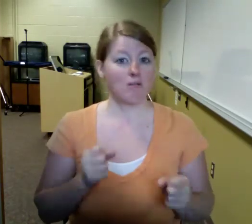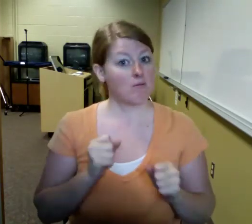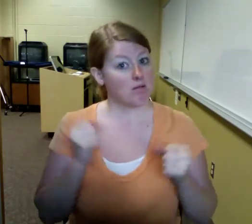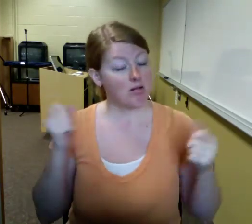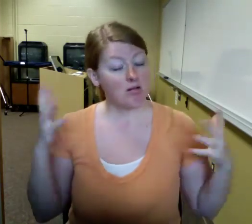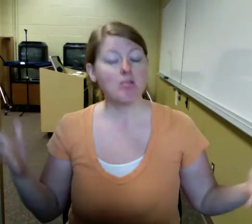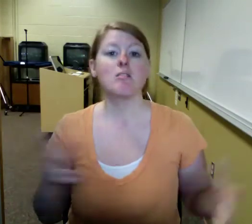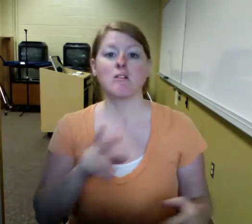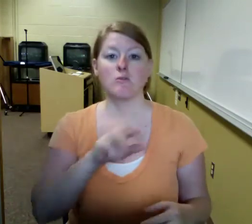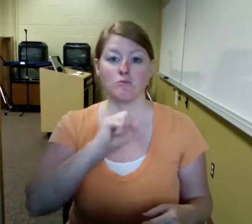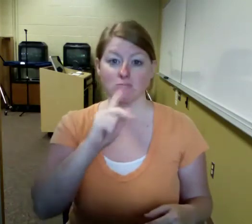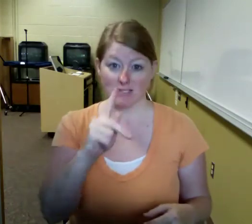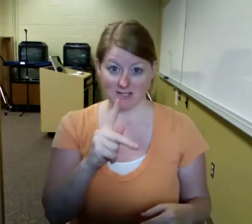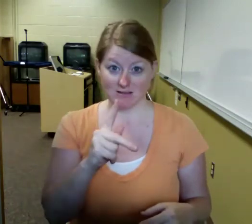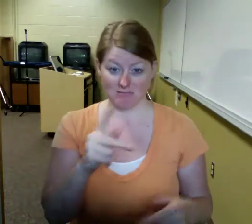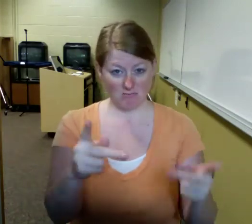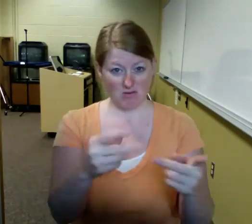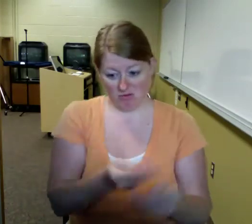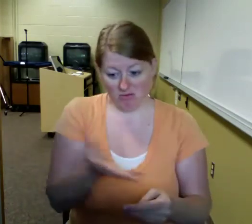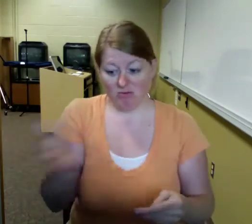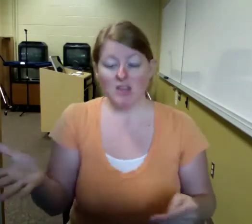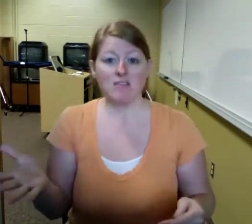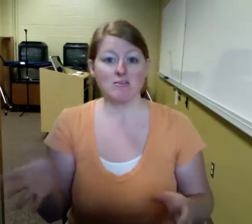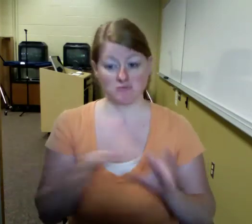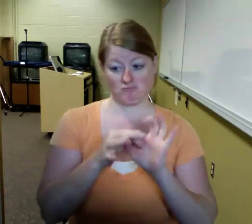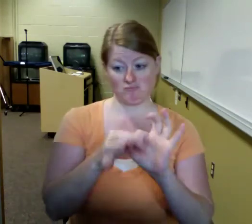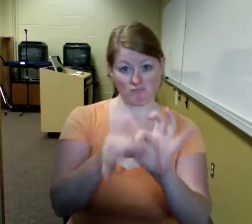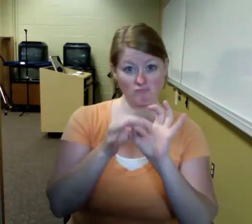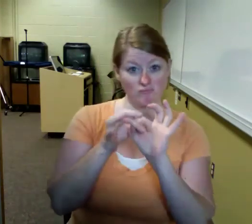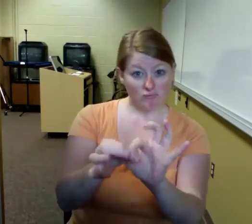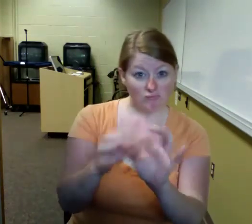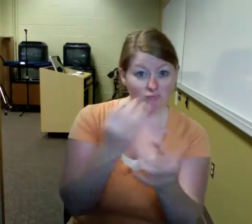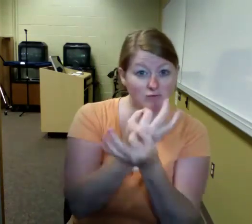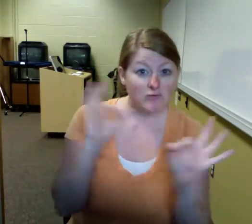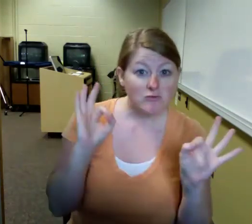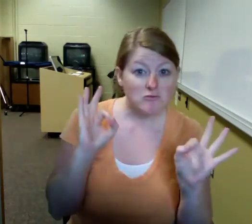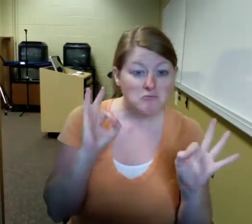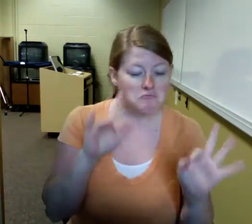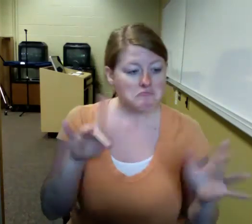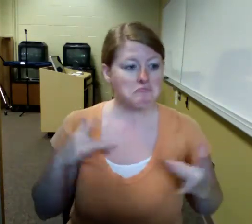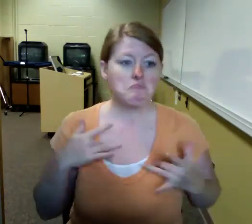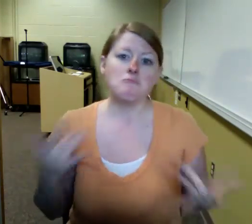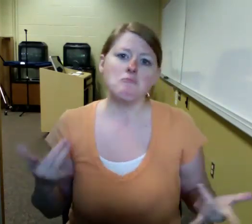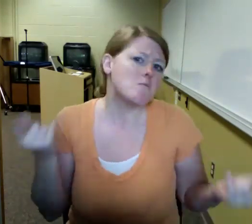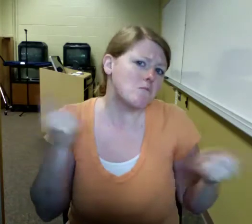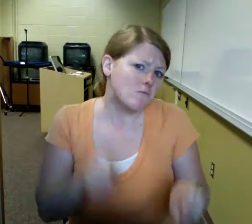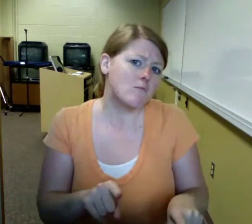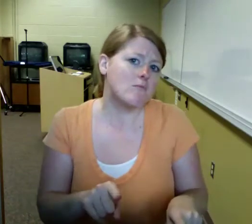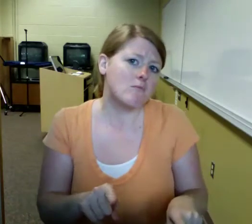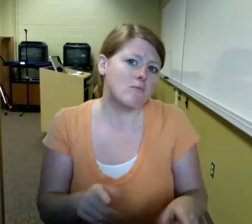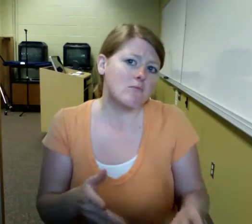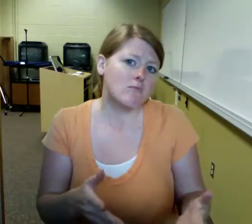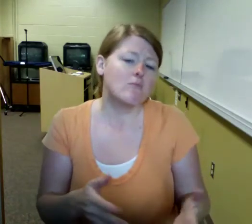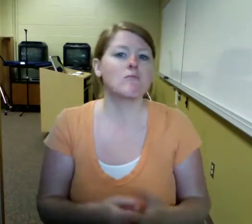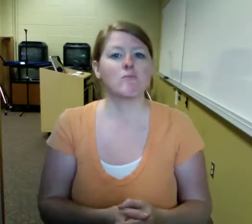their relationships, their freedoms, and so they're concerned about what the outcome of the event will be. In